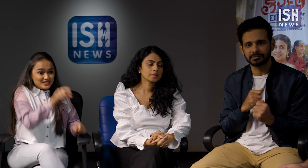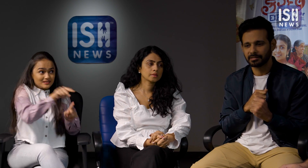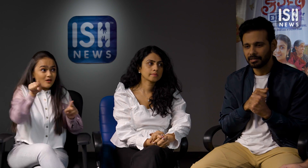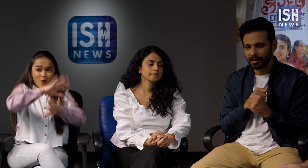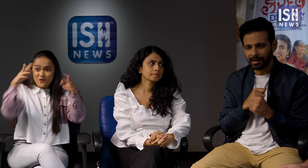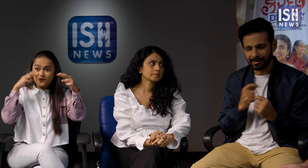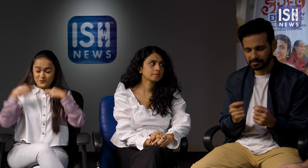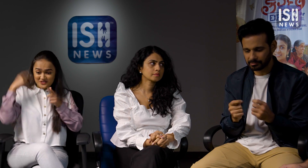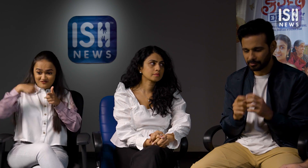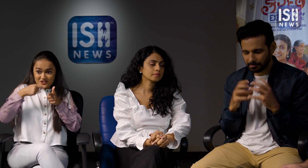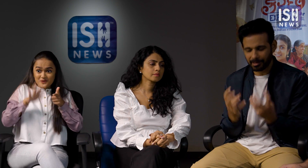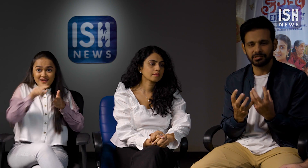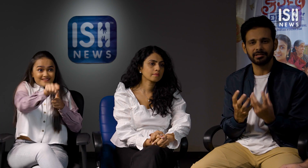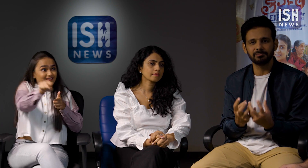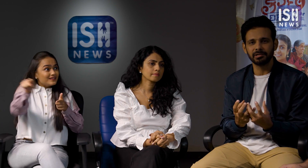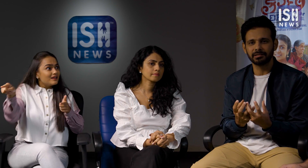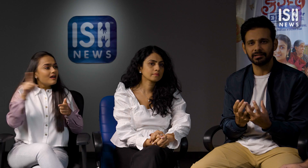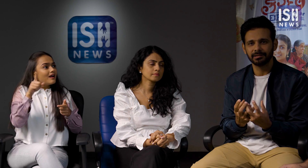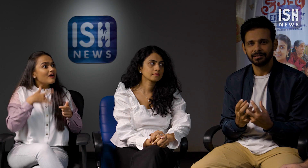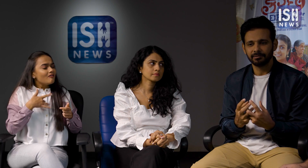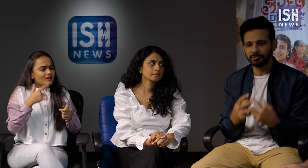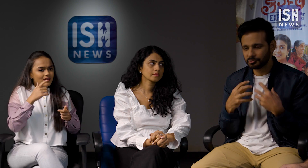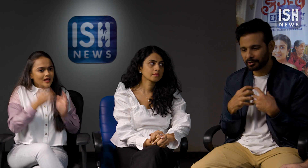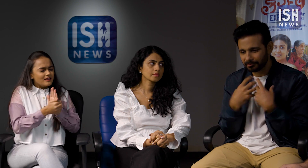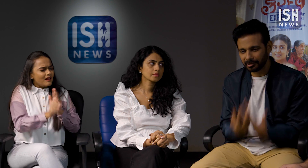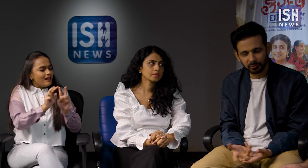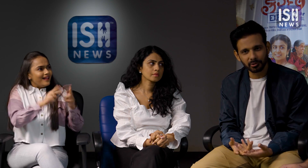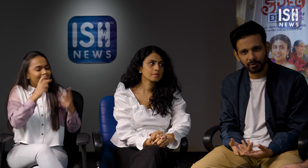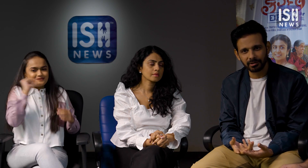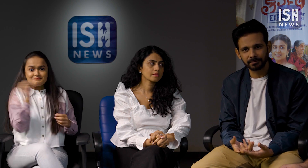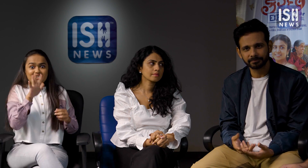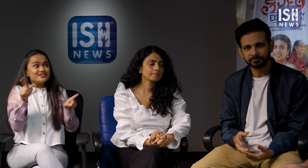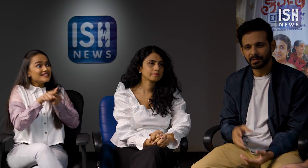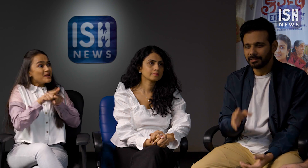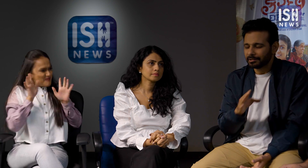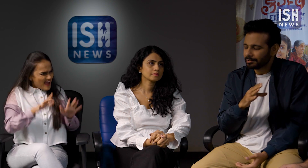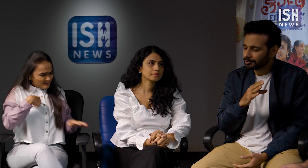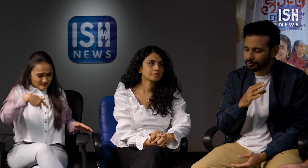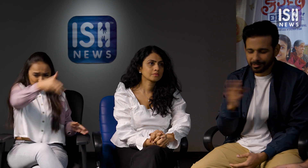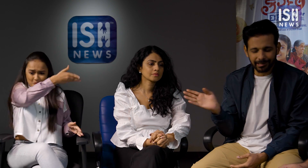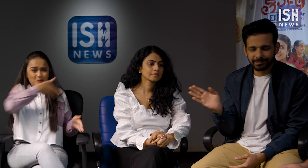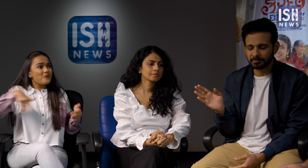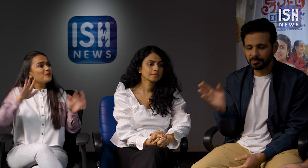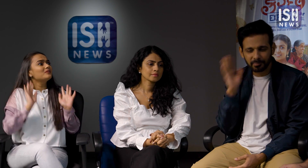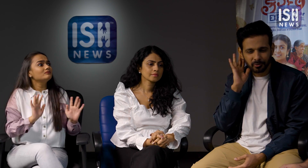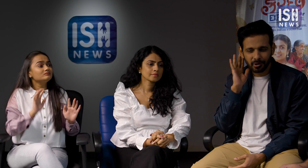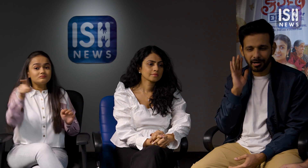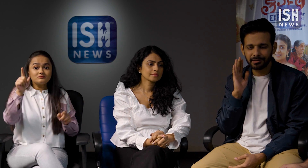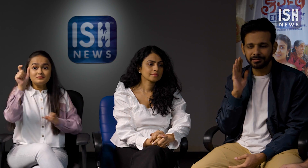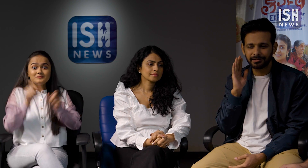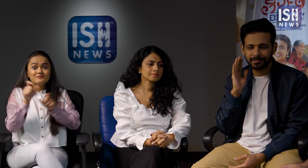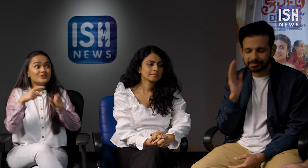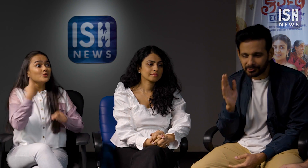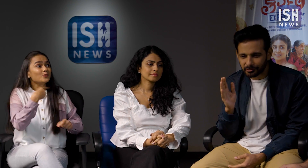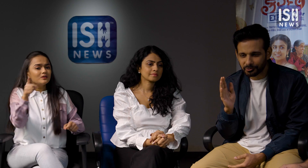watching this has one magical ability which you can bring to the world. Don't let people who